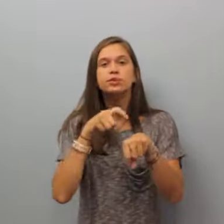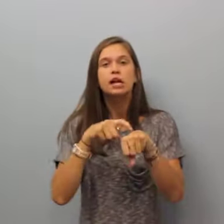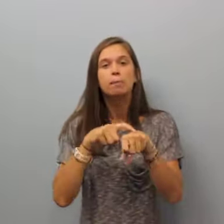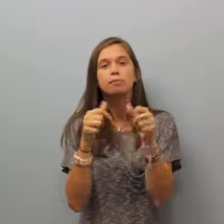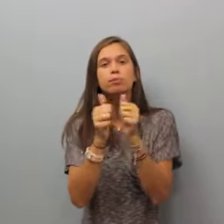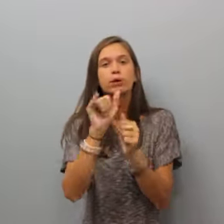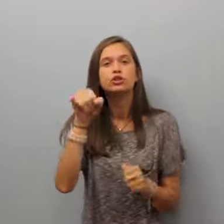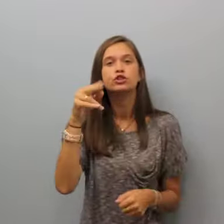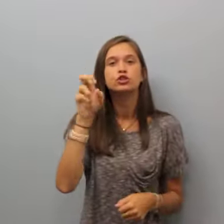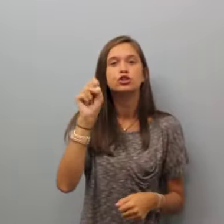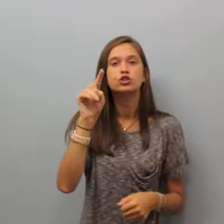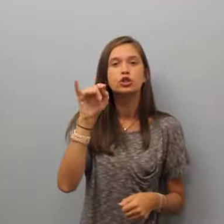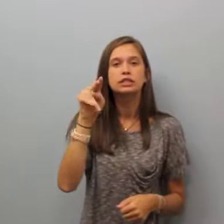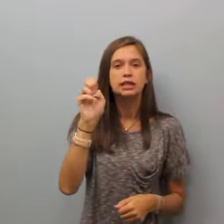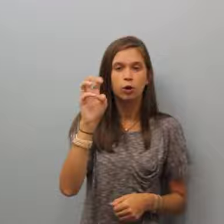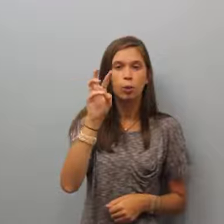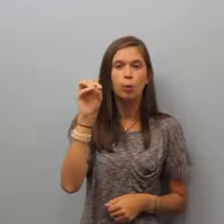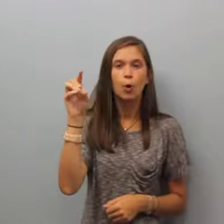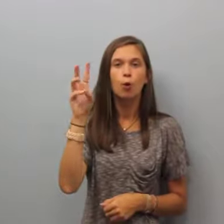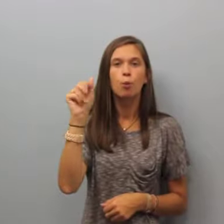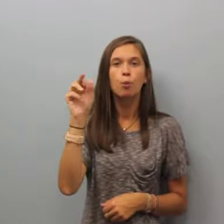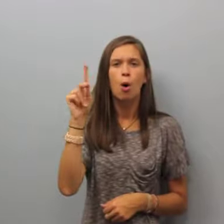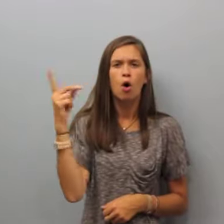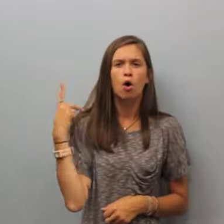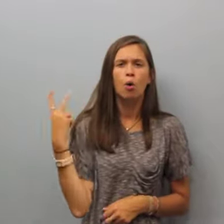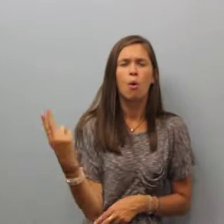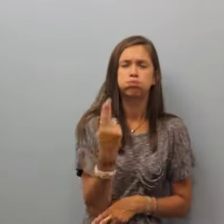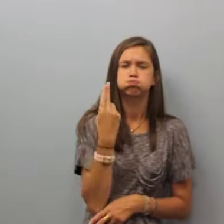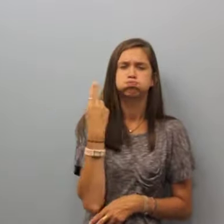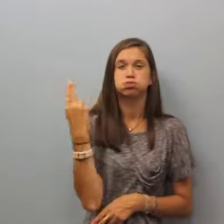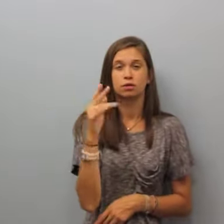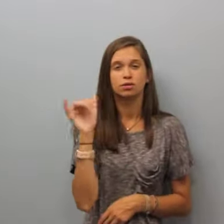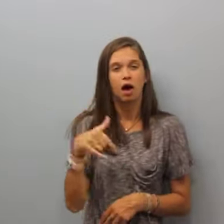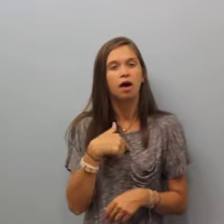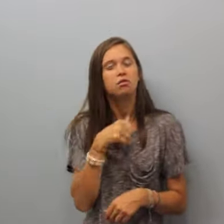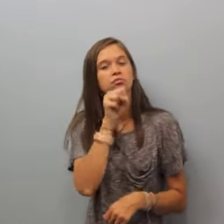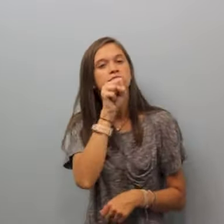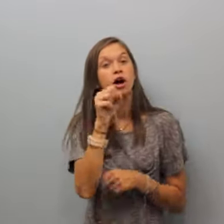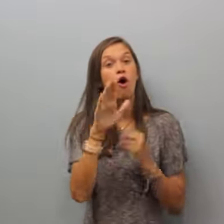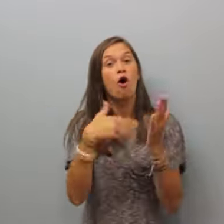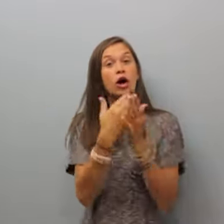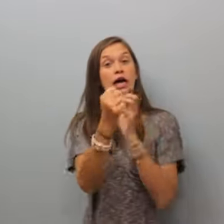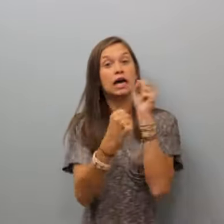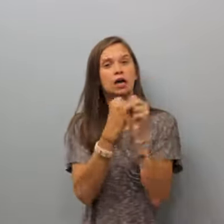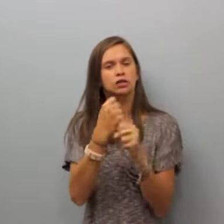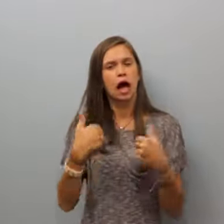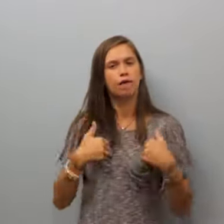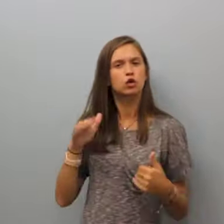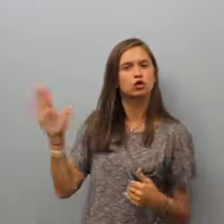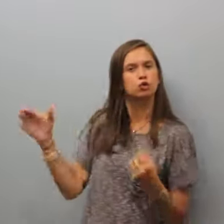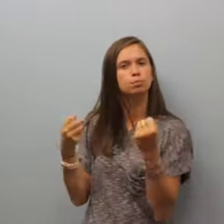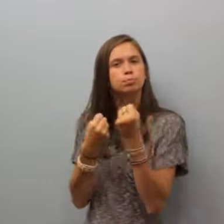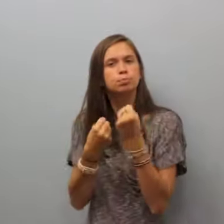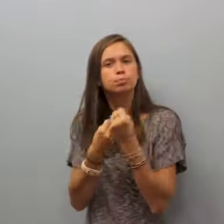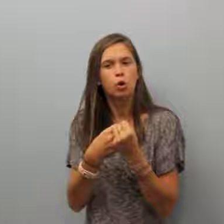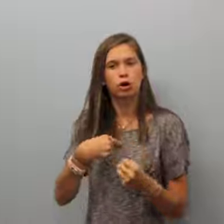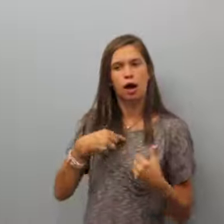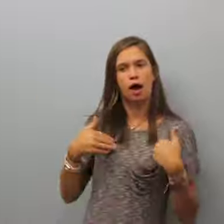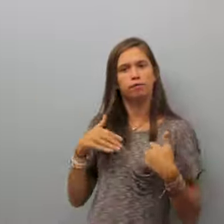Now, Victoria, what special memories do you have of the Learning Center? She said, you know what? I really look back and cherish the time